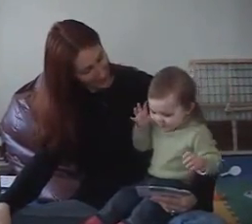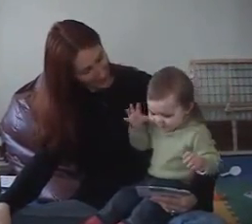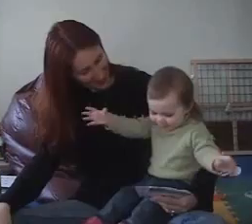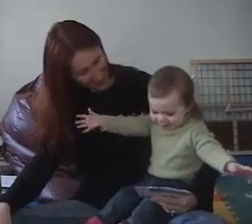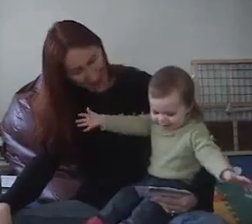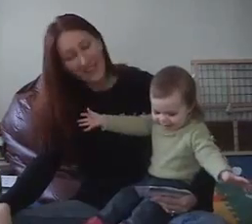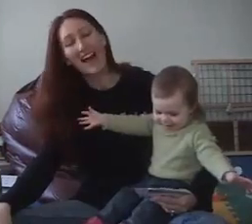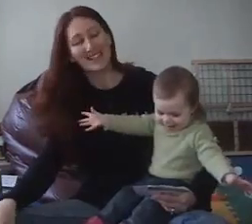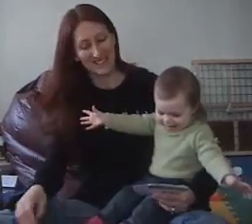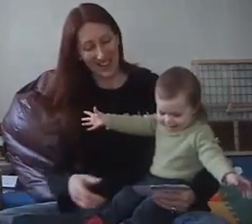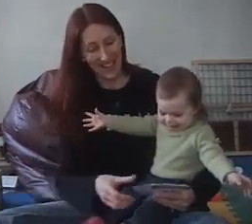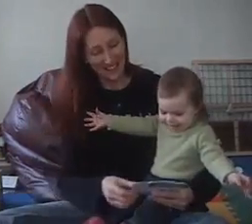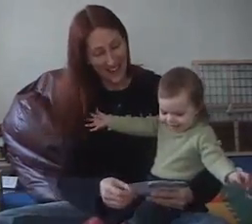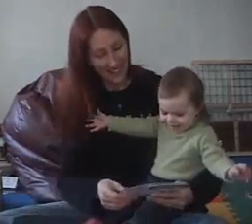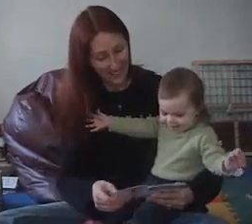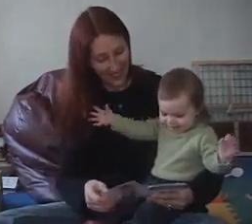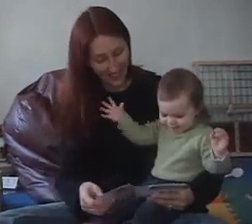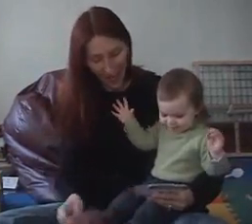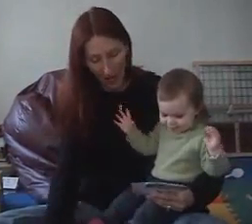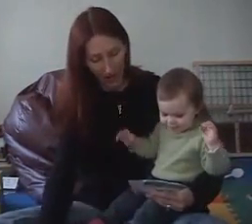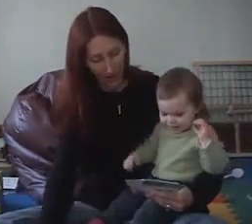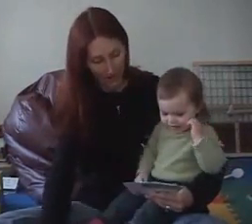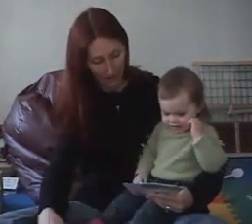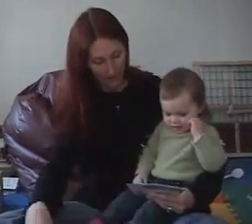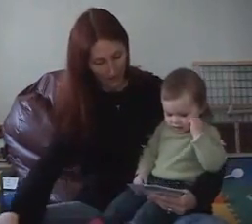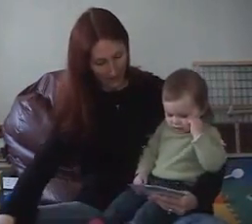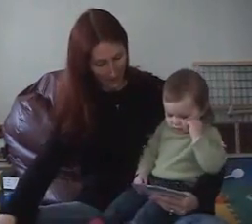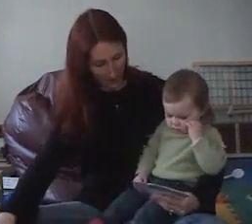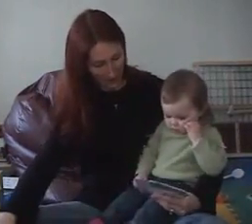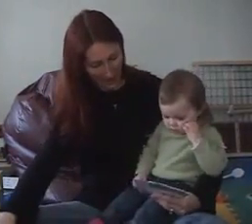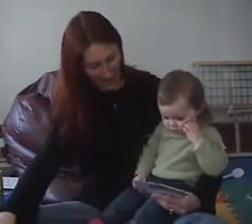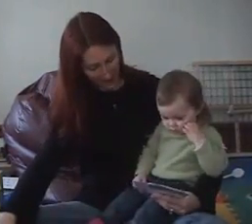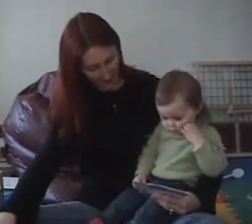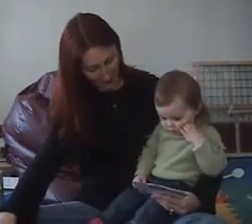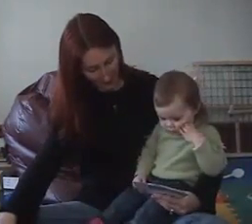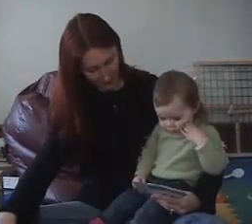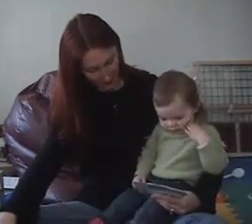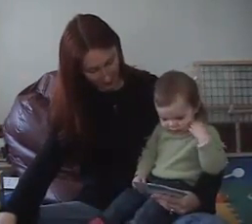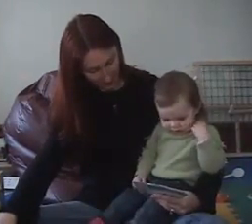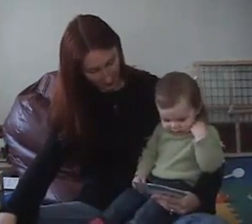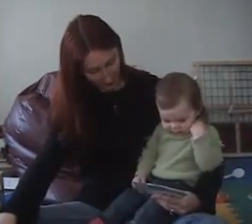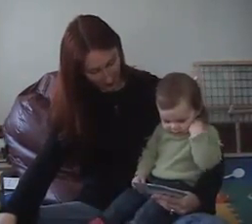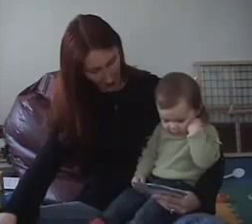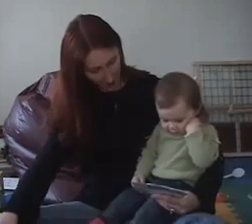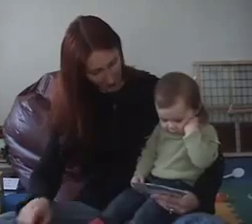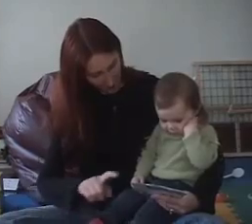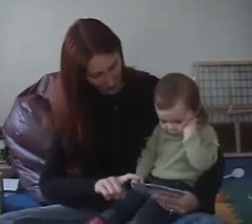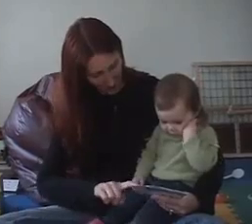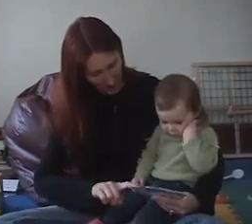Grandma. Grandma. Grandma. That's right. Grandma. Mmm. What is that? Sauce. No, that's a banana.